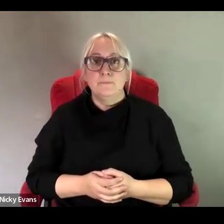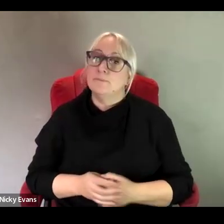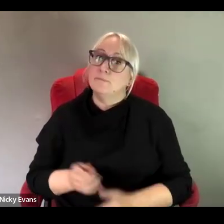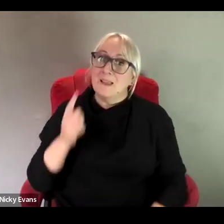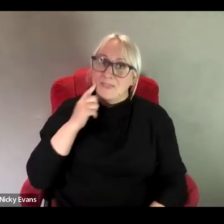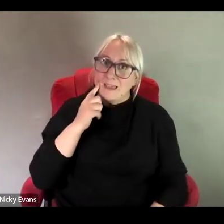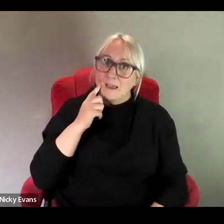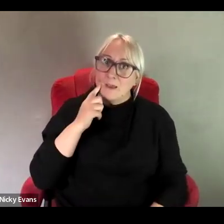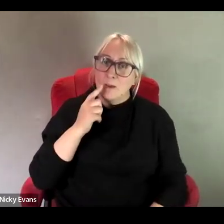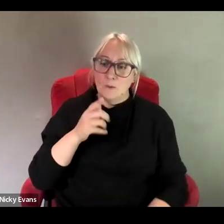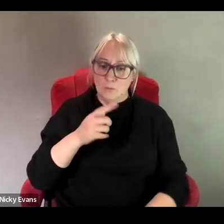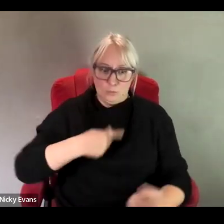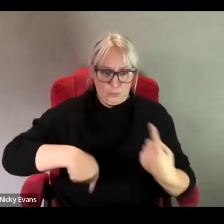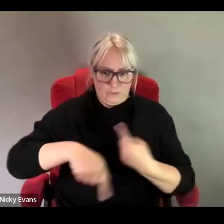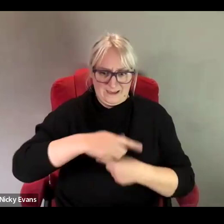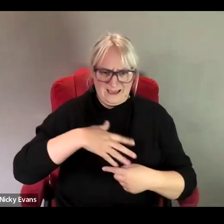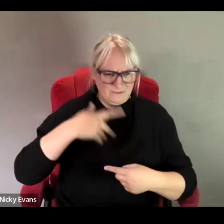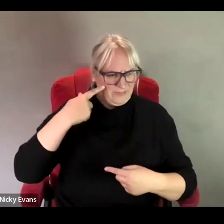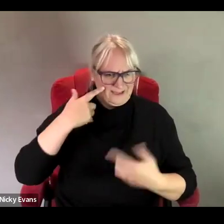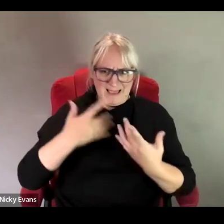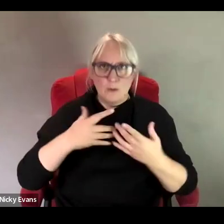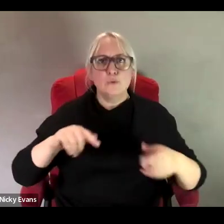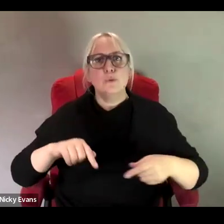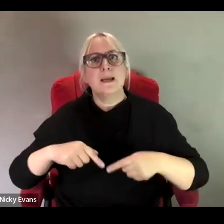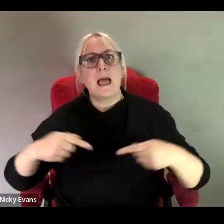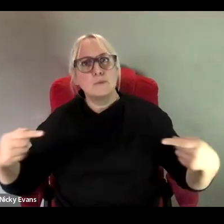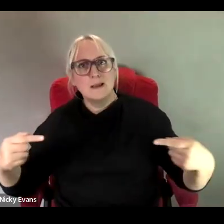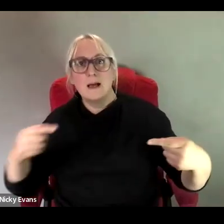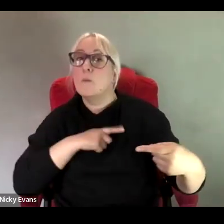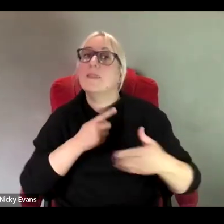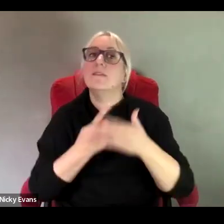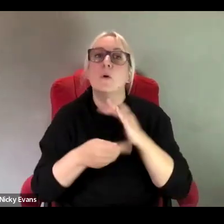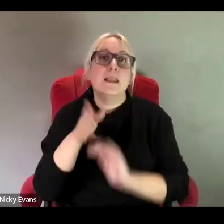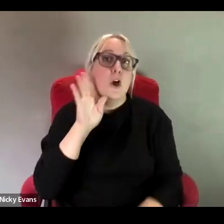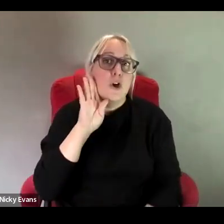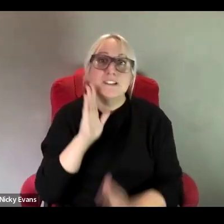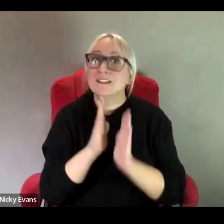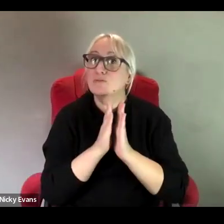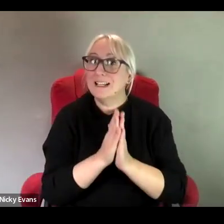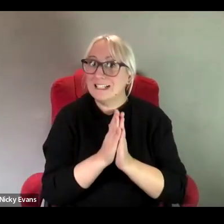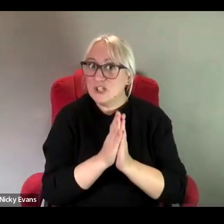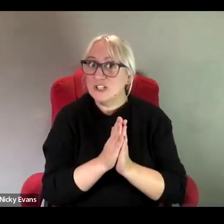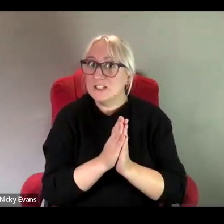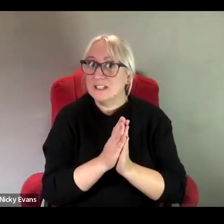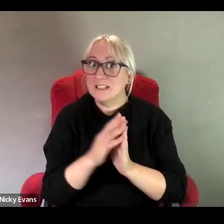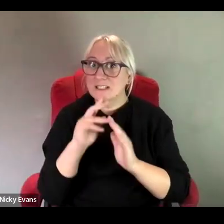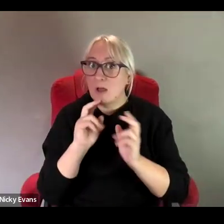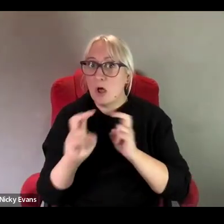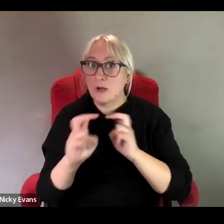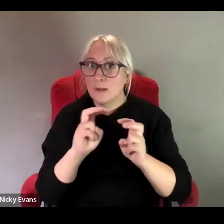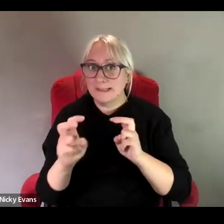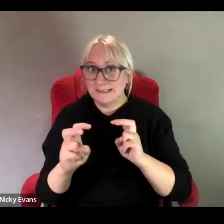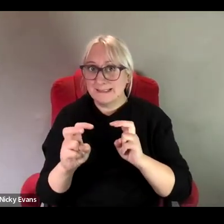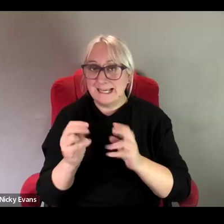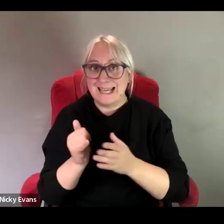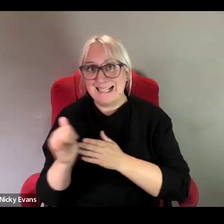can counter it that are the only counter they've typically heard is the religious one, particularly up here. And so